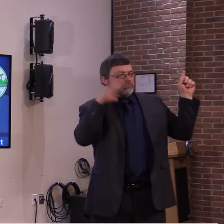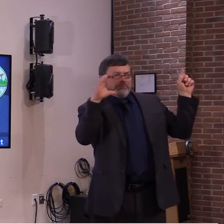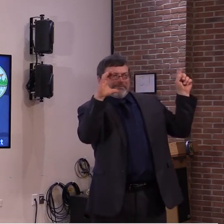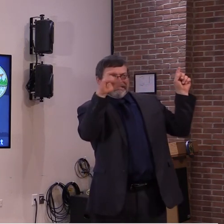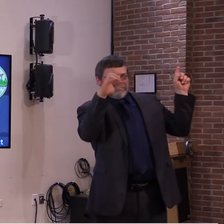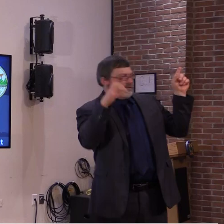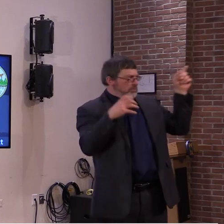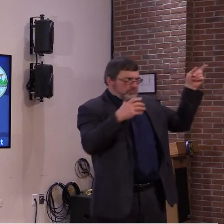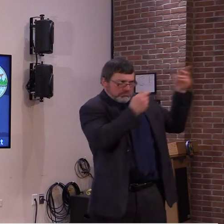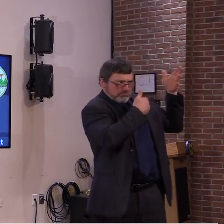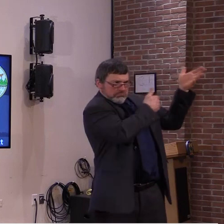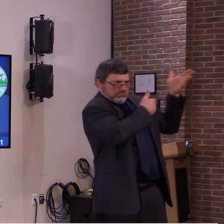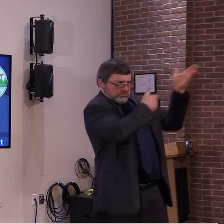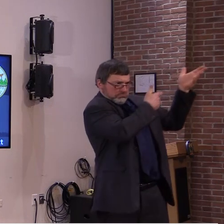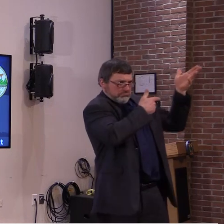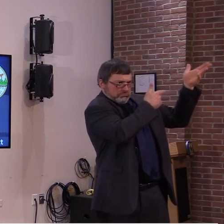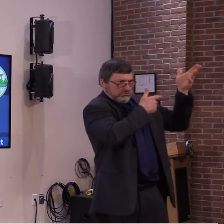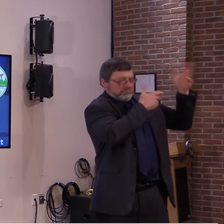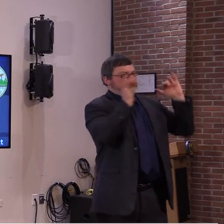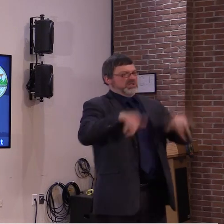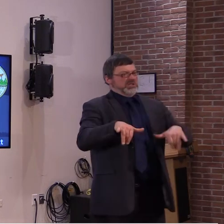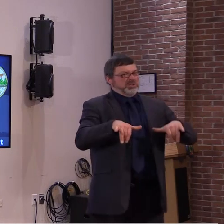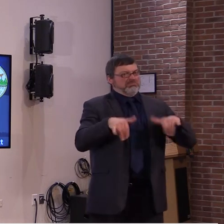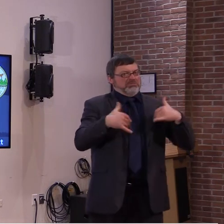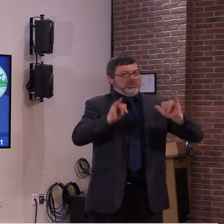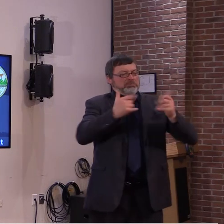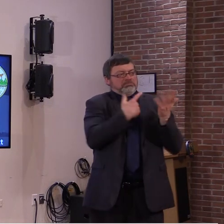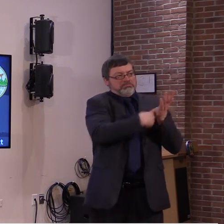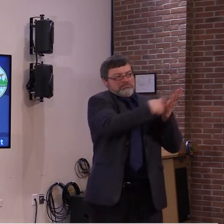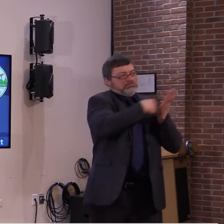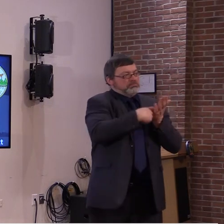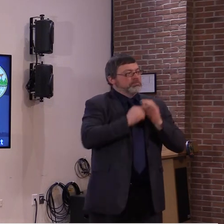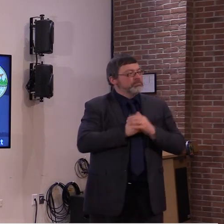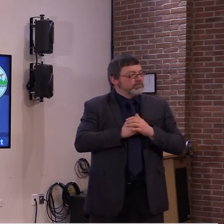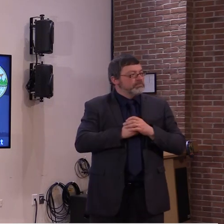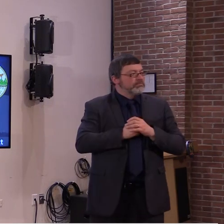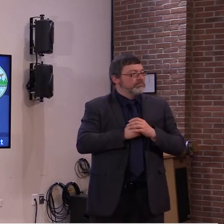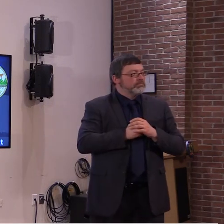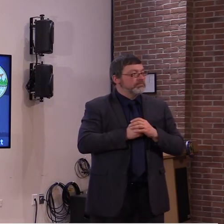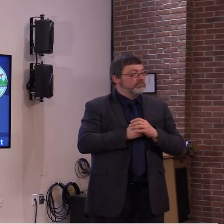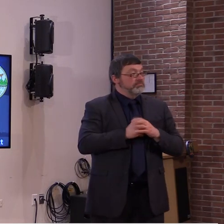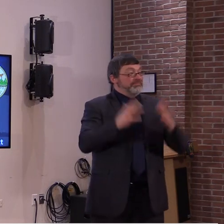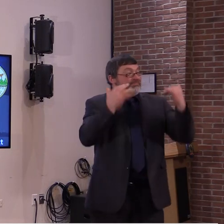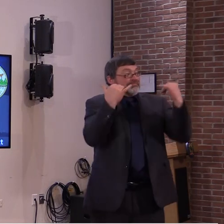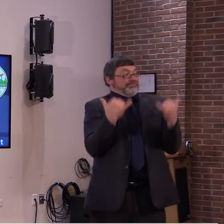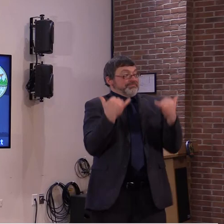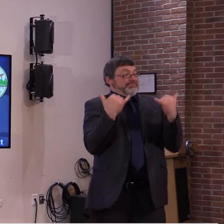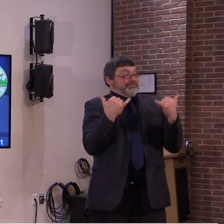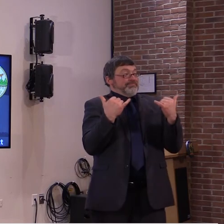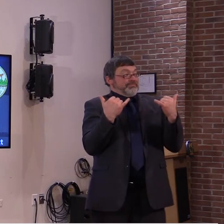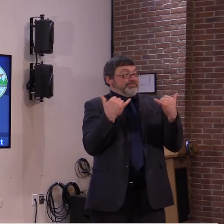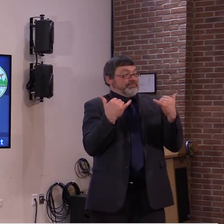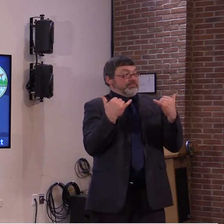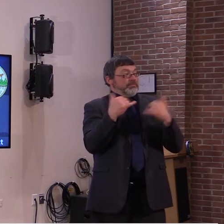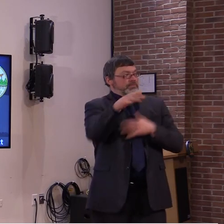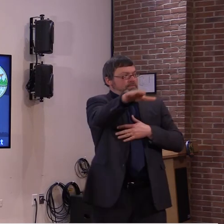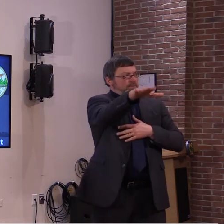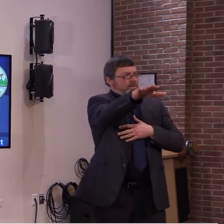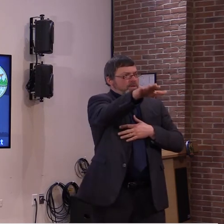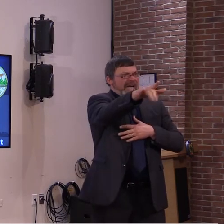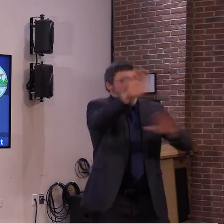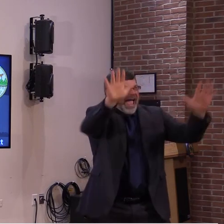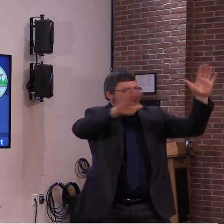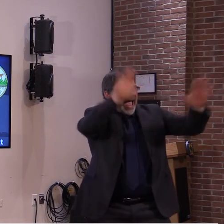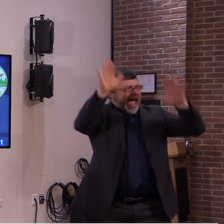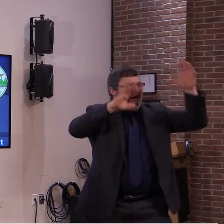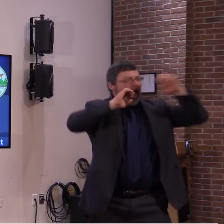In the meantime, though, please don't call or write us to get yourself or your loved ones on the list. Please